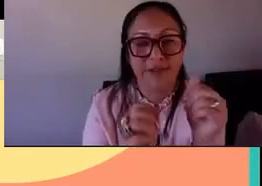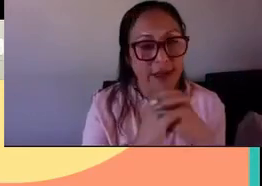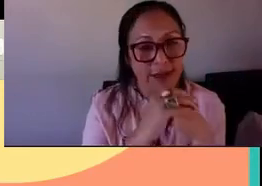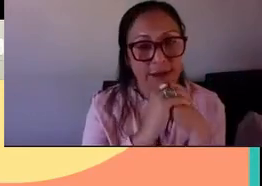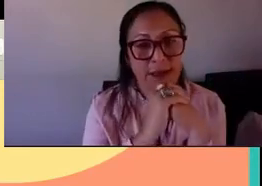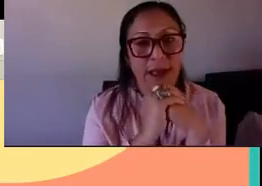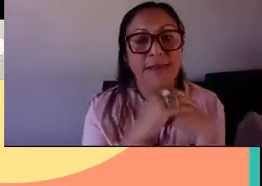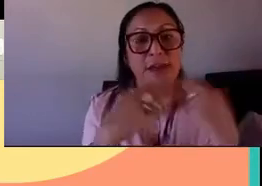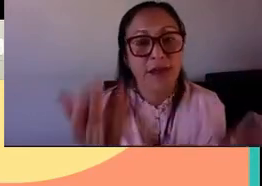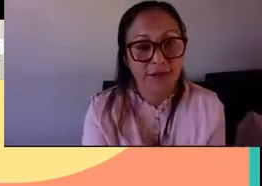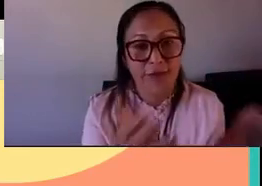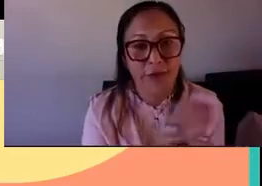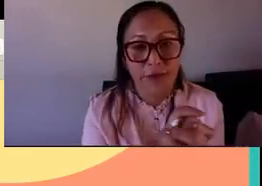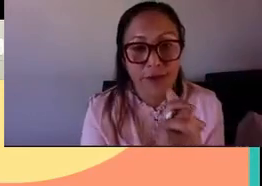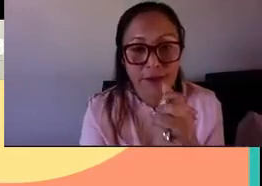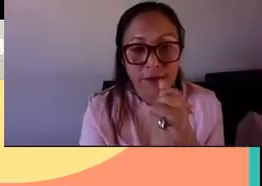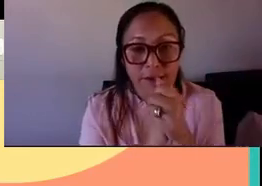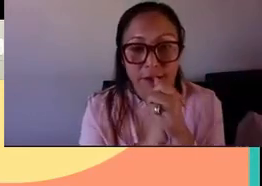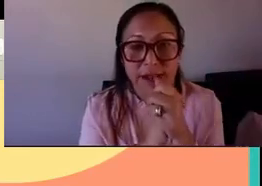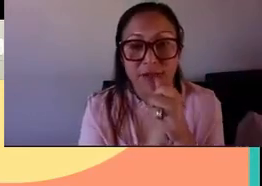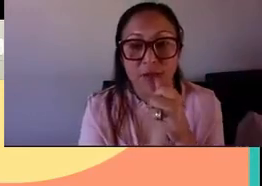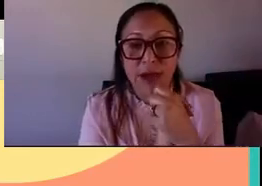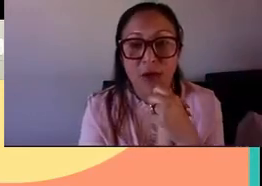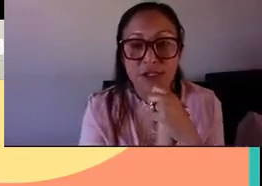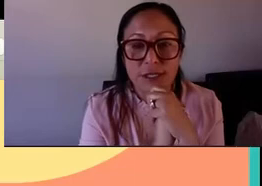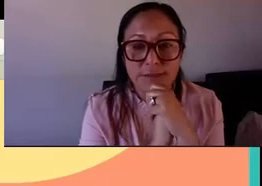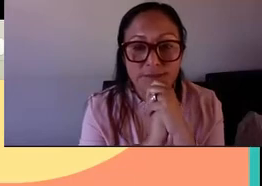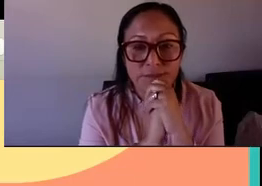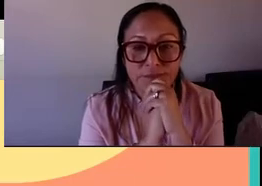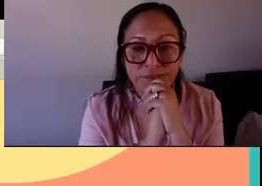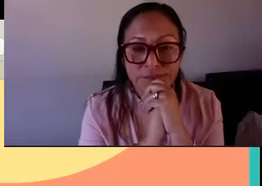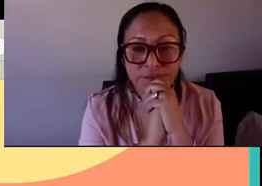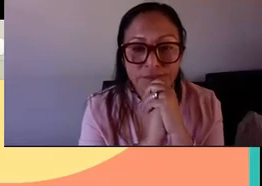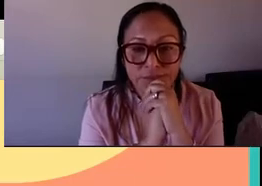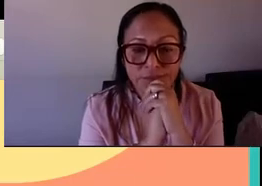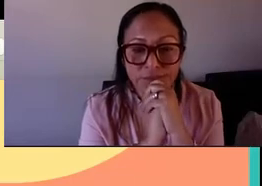with the sign, and then you can give the food. So thanks for that question.